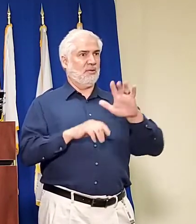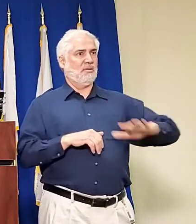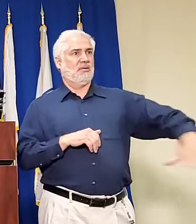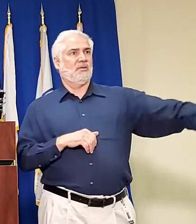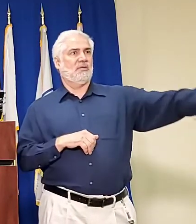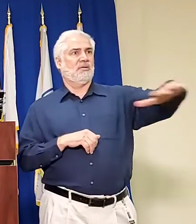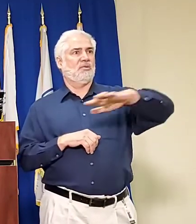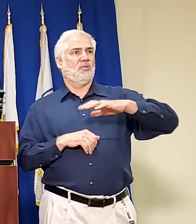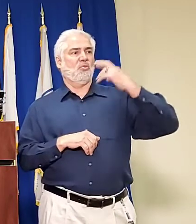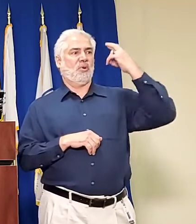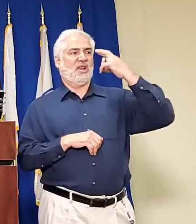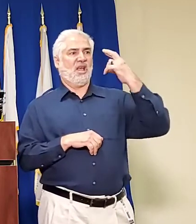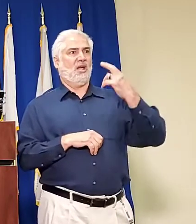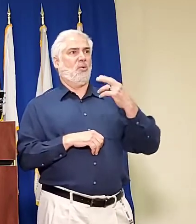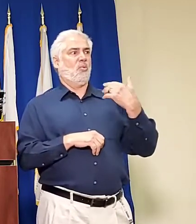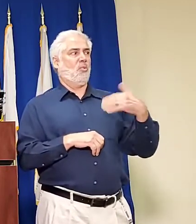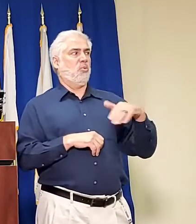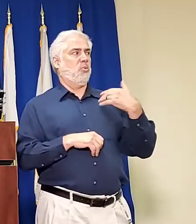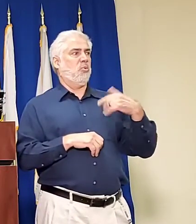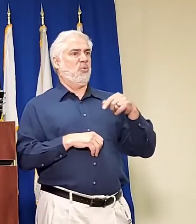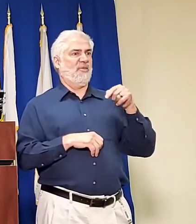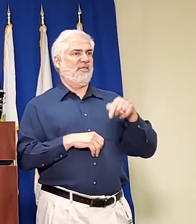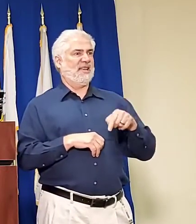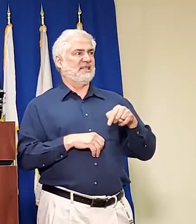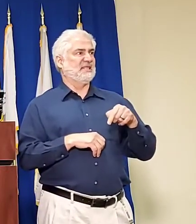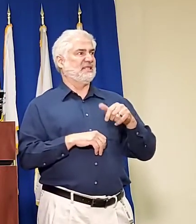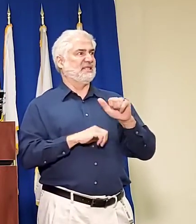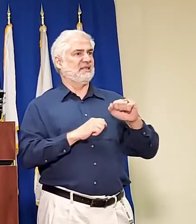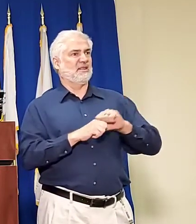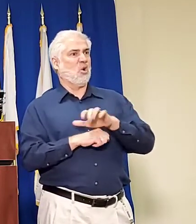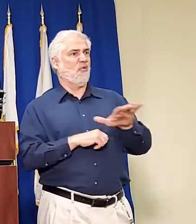large, the threat that this poses? I mean, are